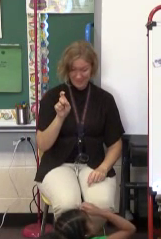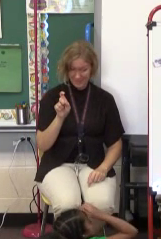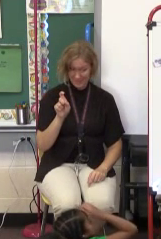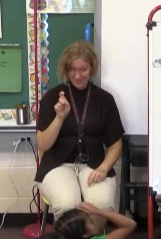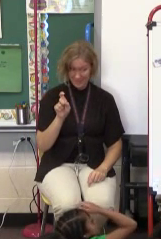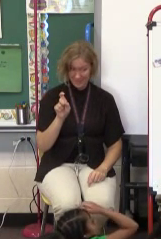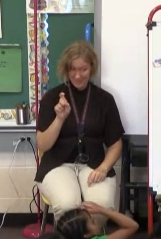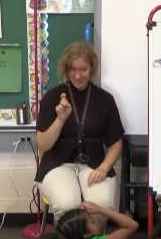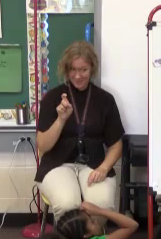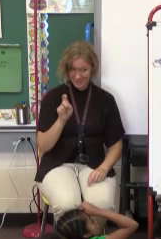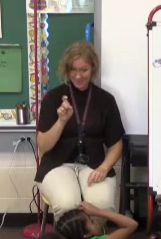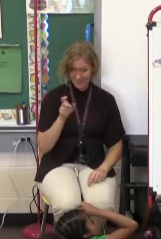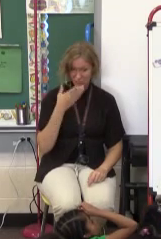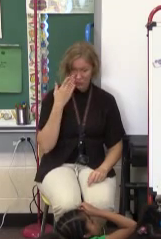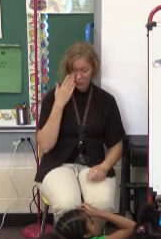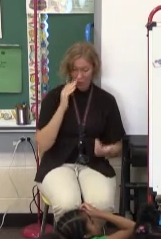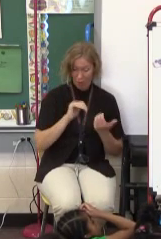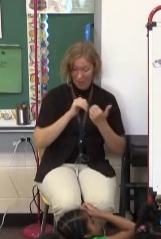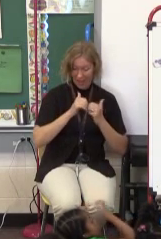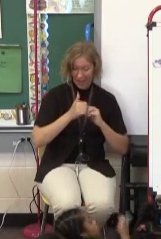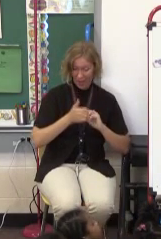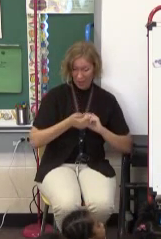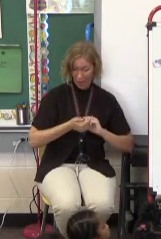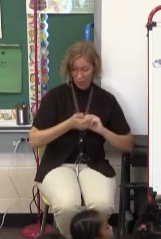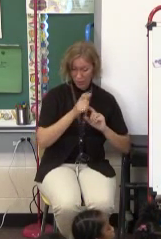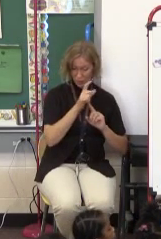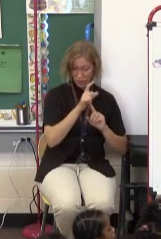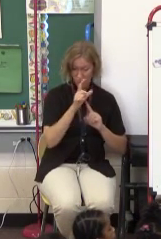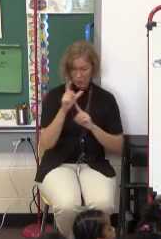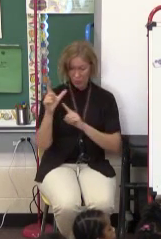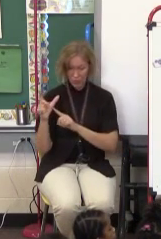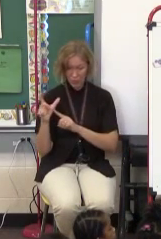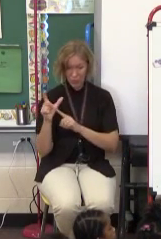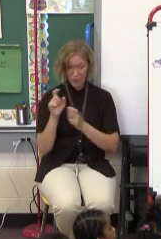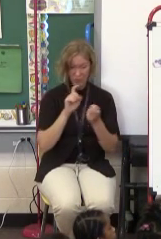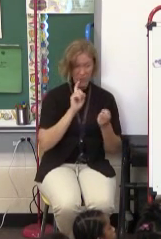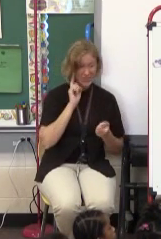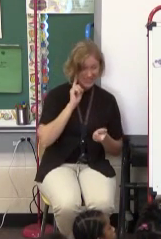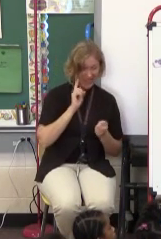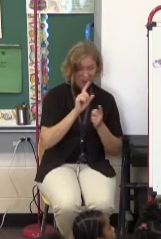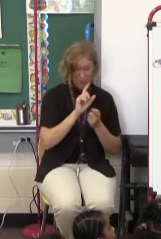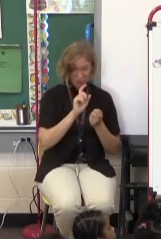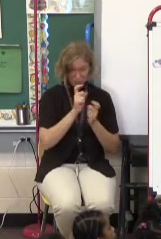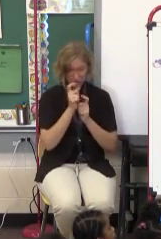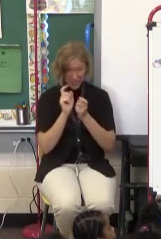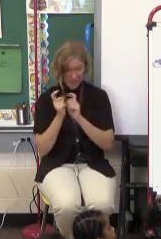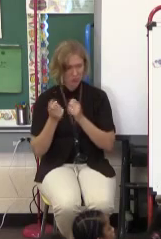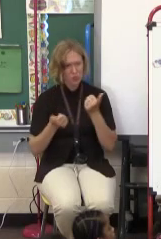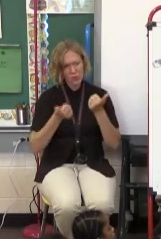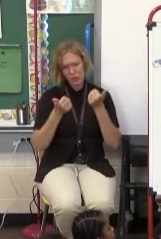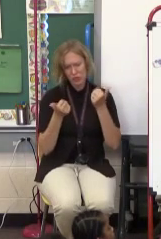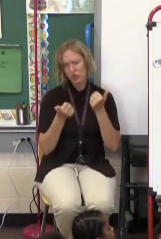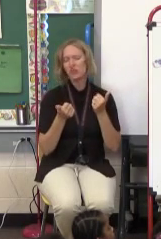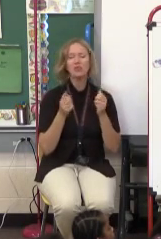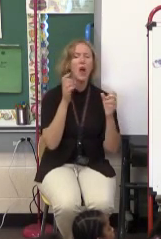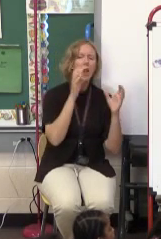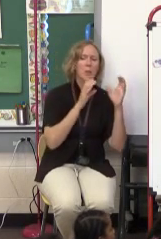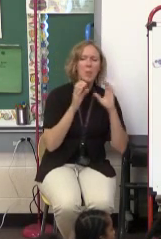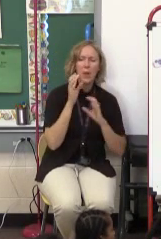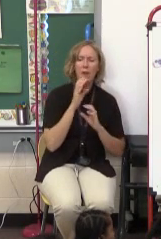Ooh, does anybody know what letter or sound I'm going to change? Let's look for a